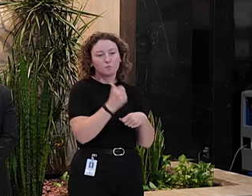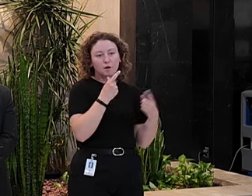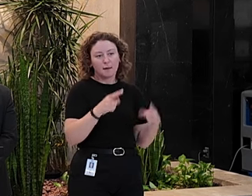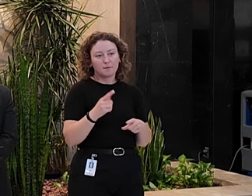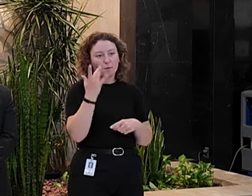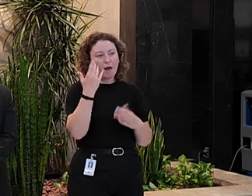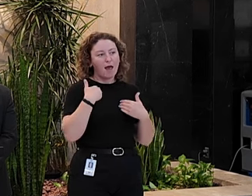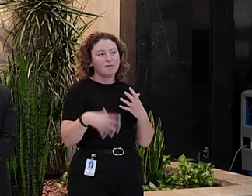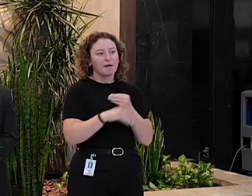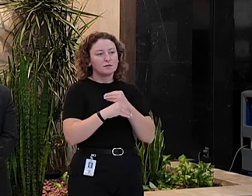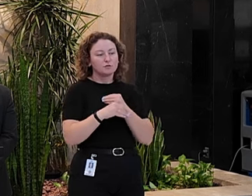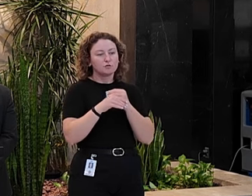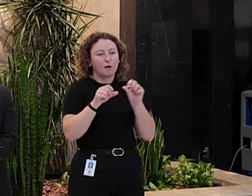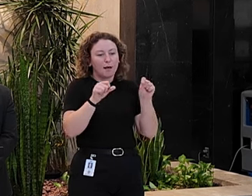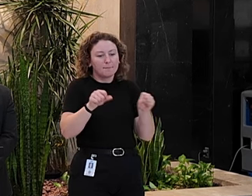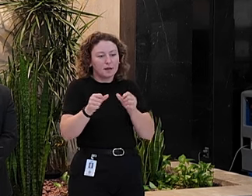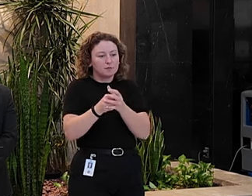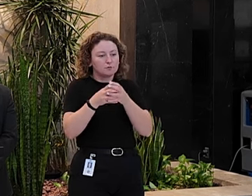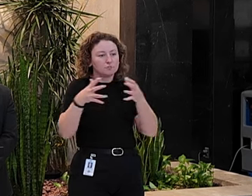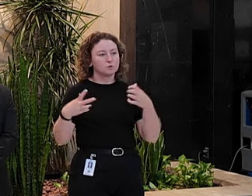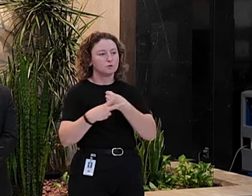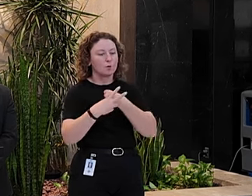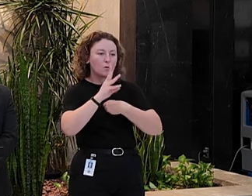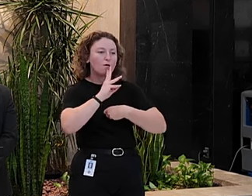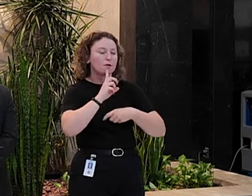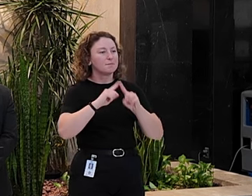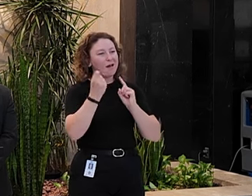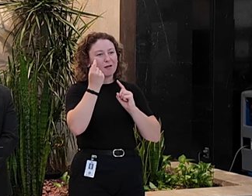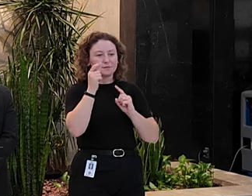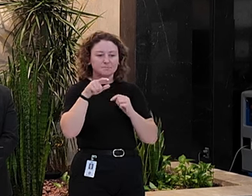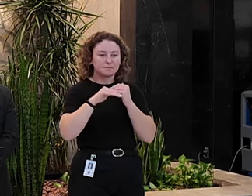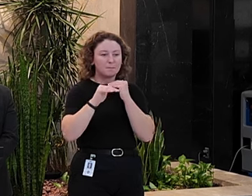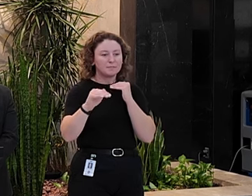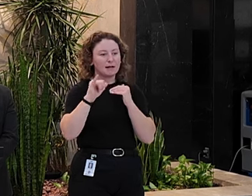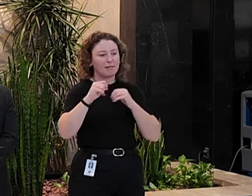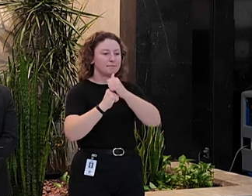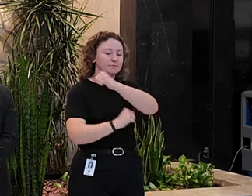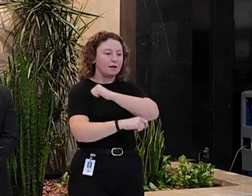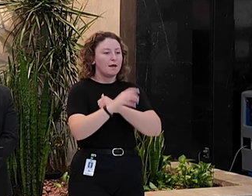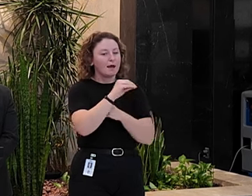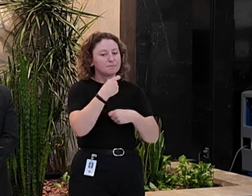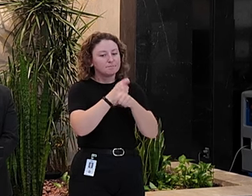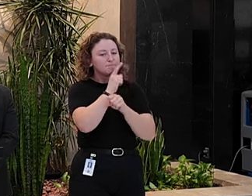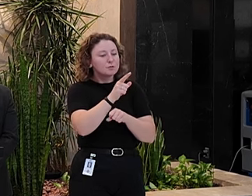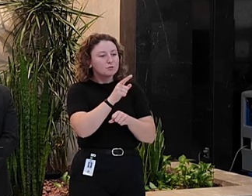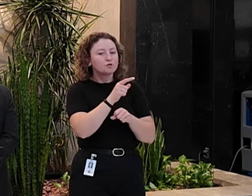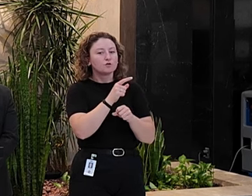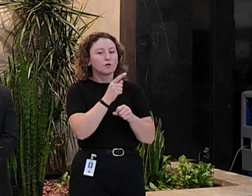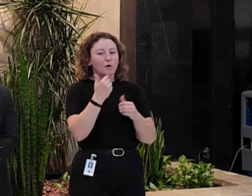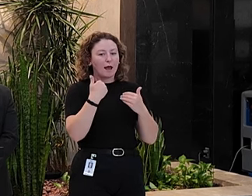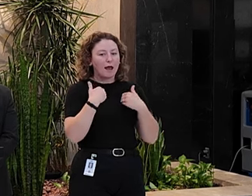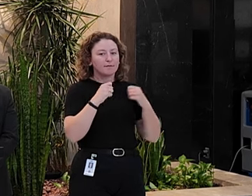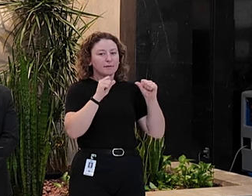had additional capacity in the system. But we have to maintain those infrastructure. We have to do those steps to ensure that we have that capacity